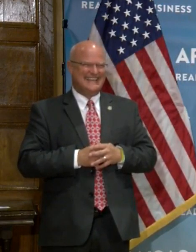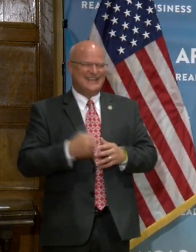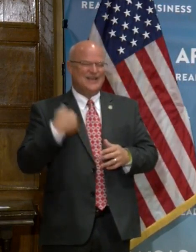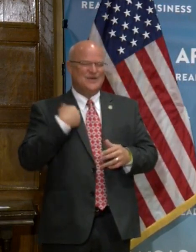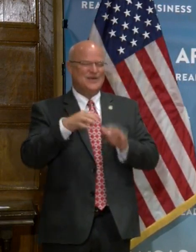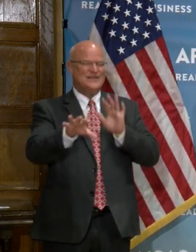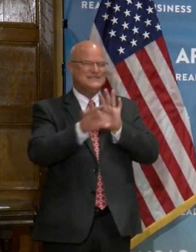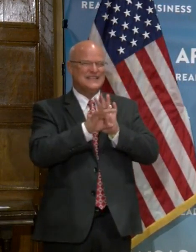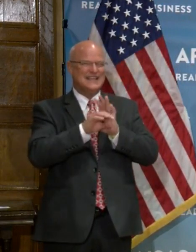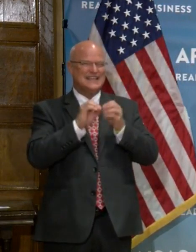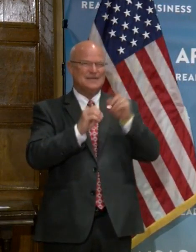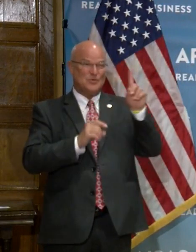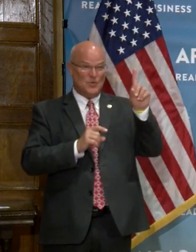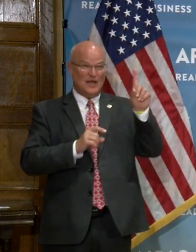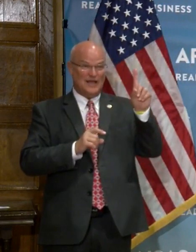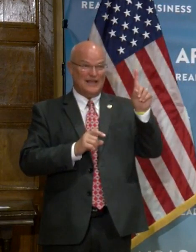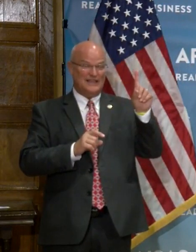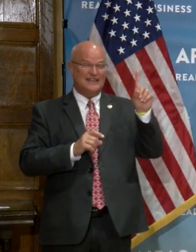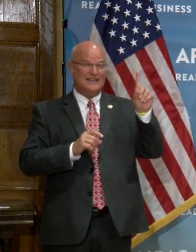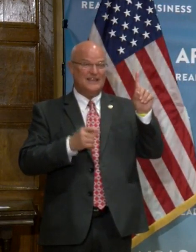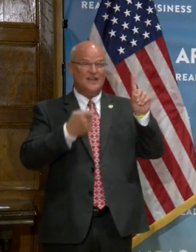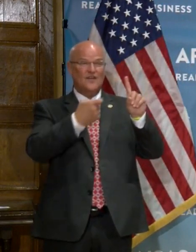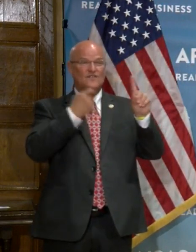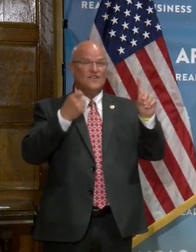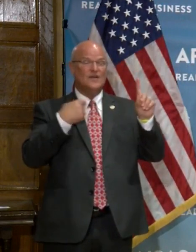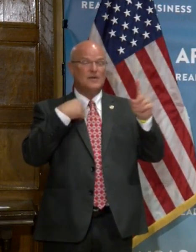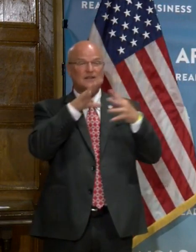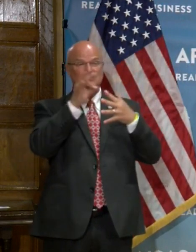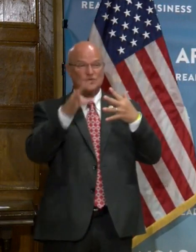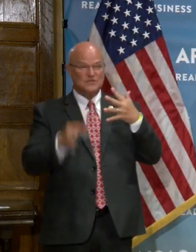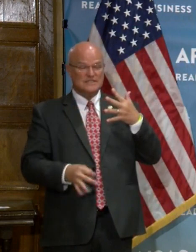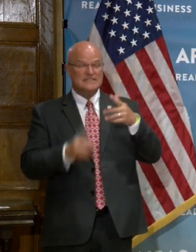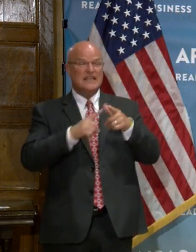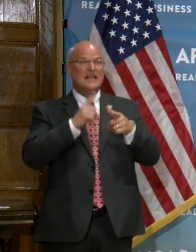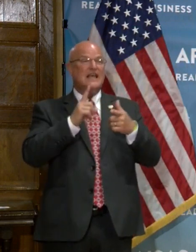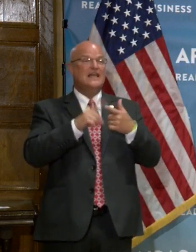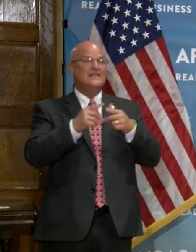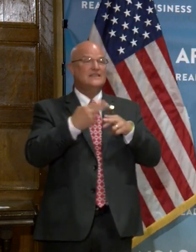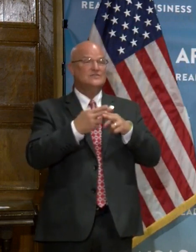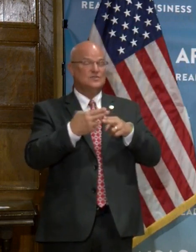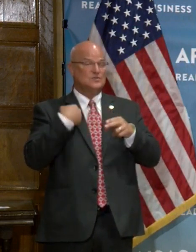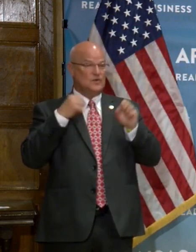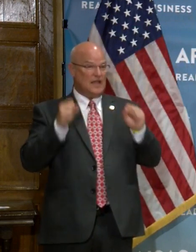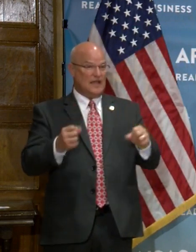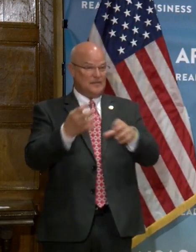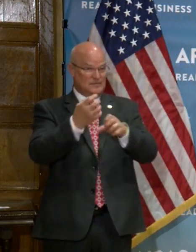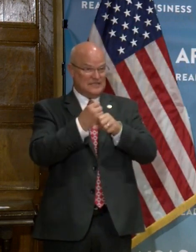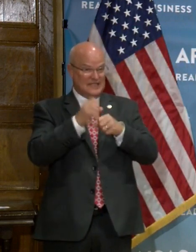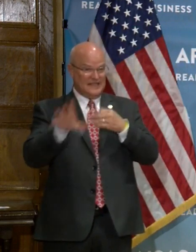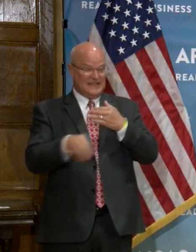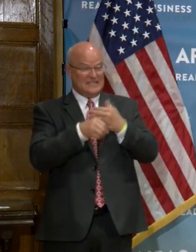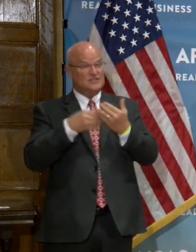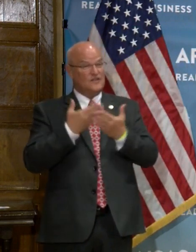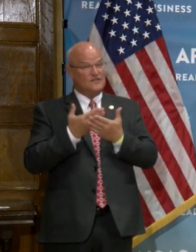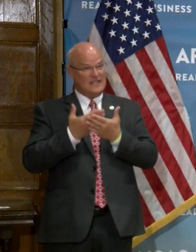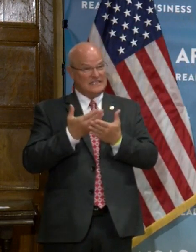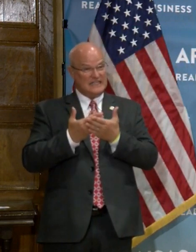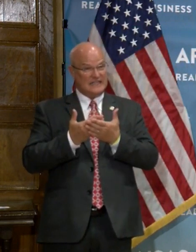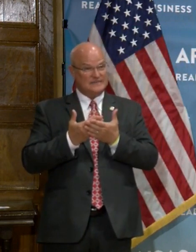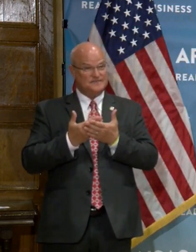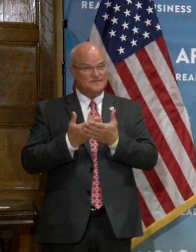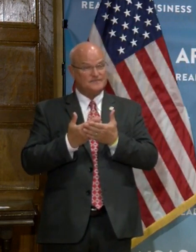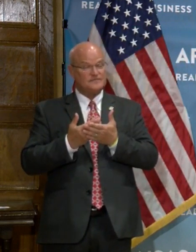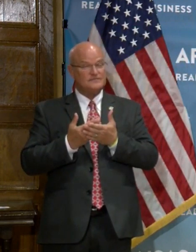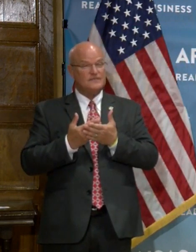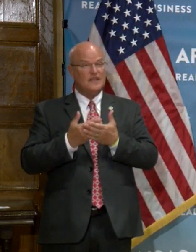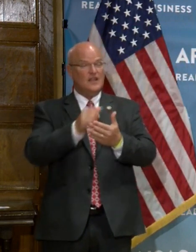We have selected the number one from among our choices, and then as soon as we're able to get the additional funding